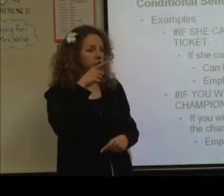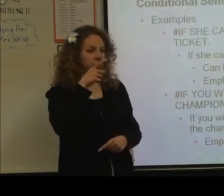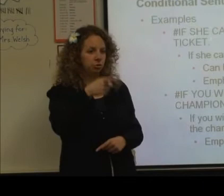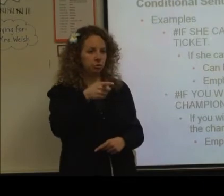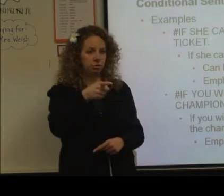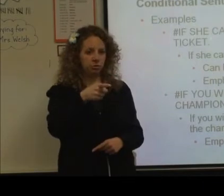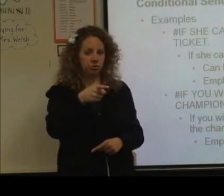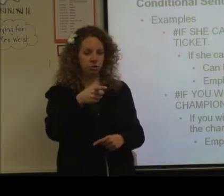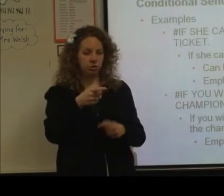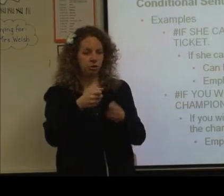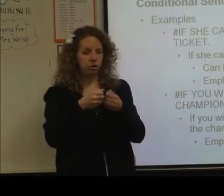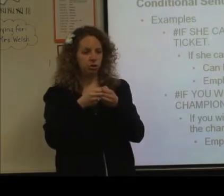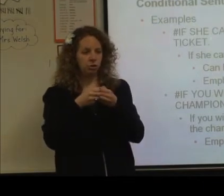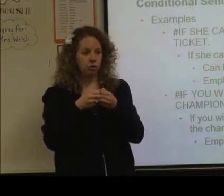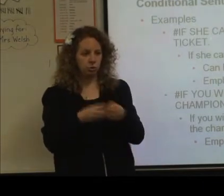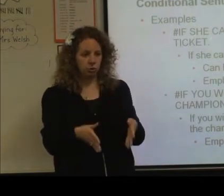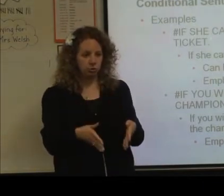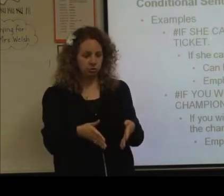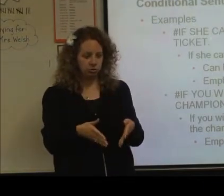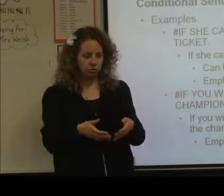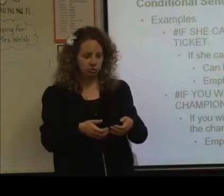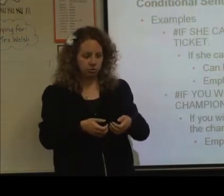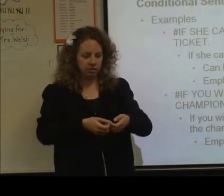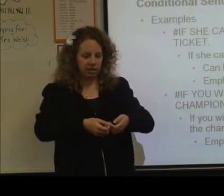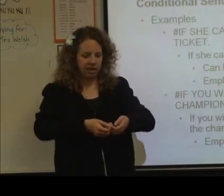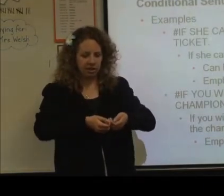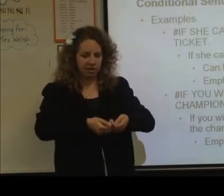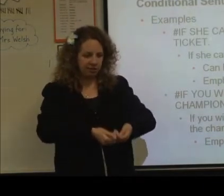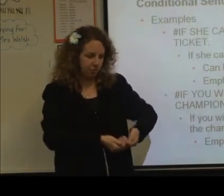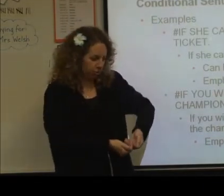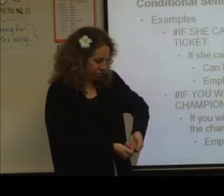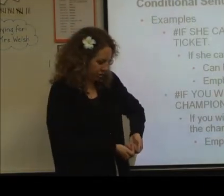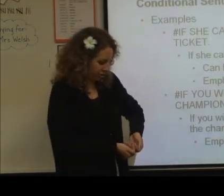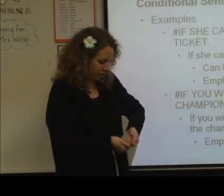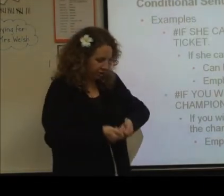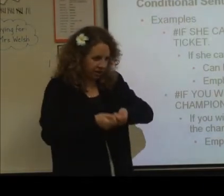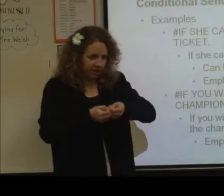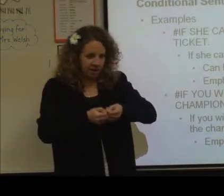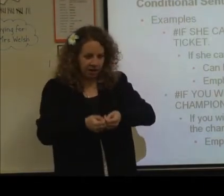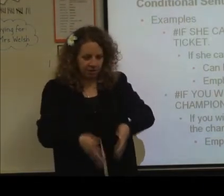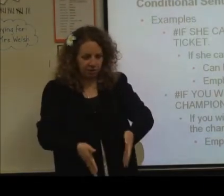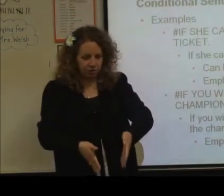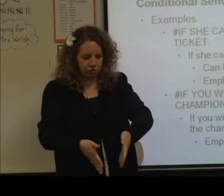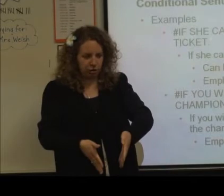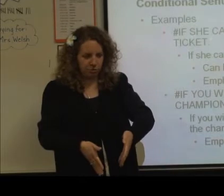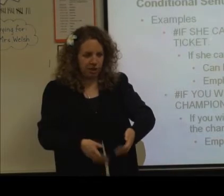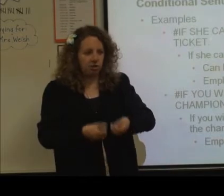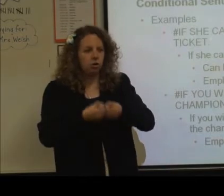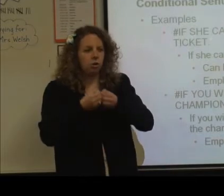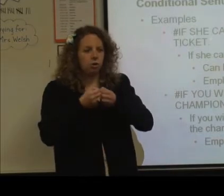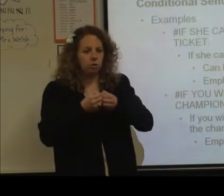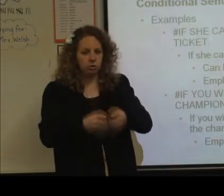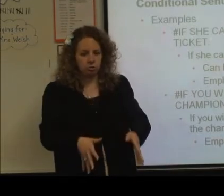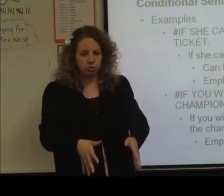Come. You lose. So it's like here, like if you were holding it in your hands right here, and then it just drops out.